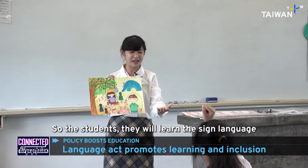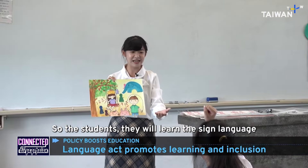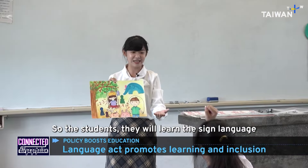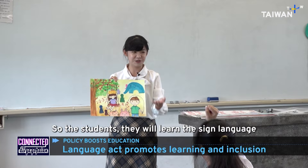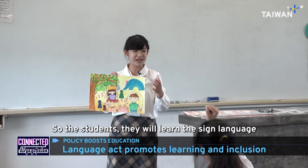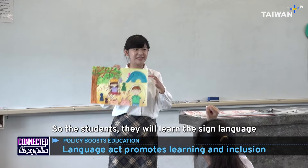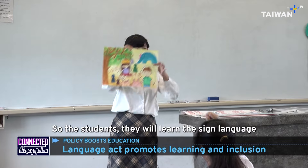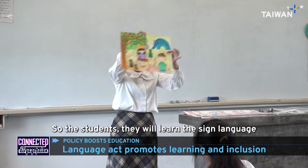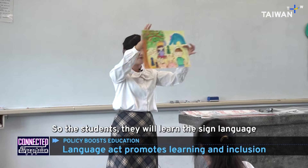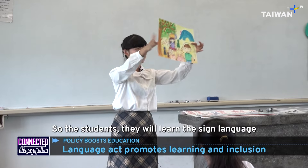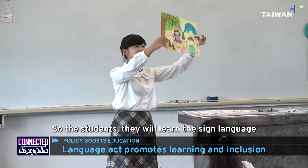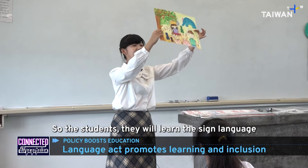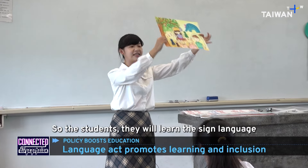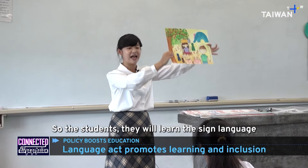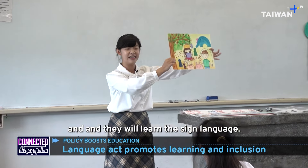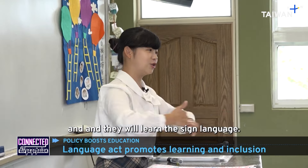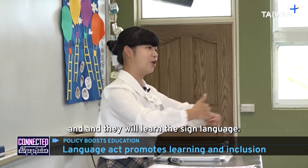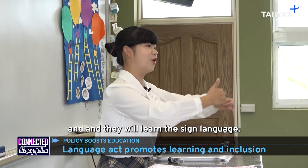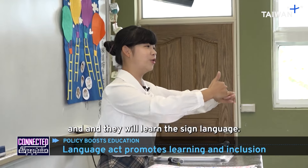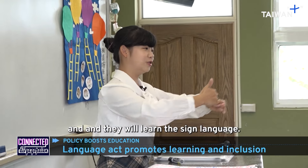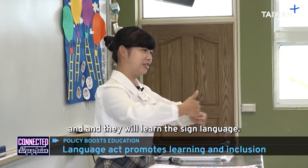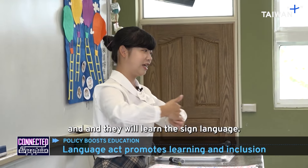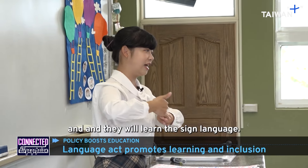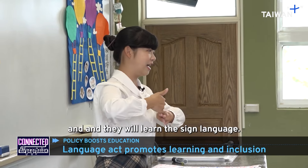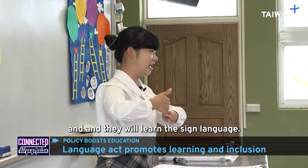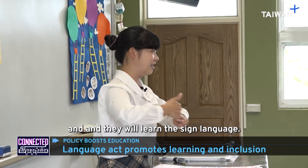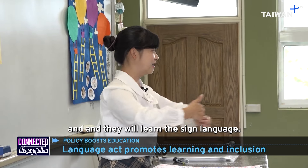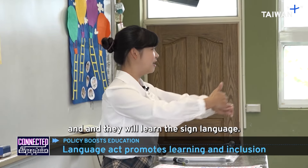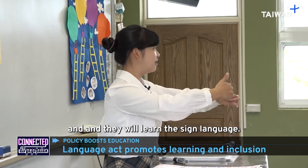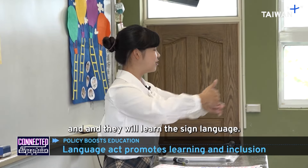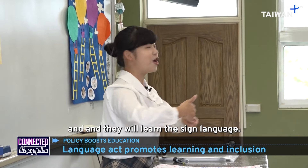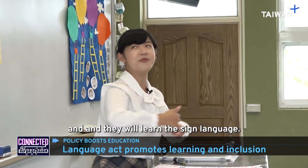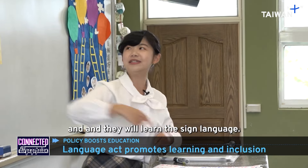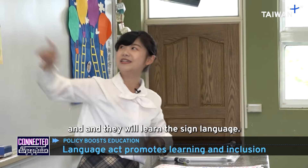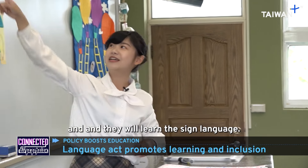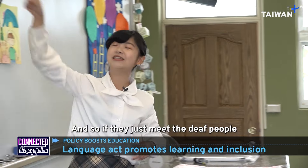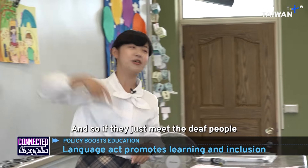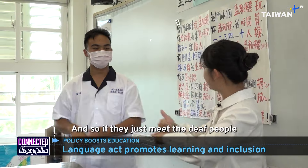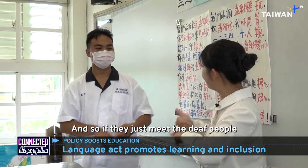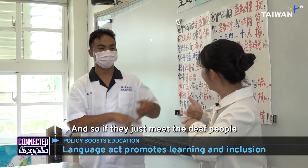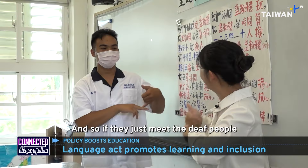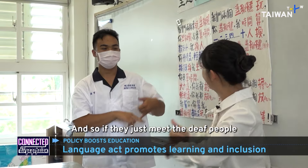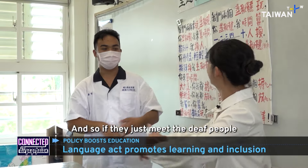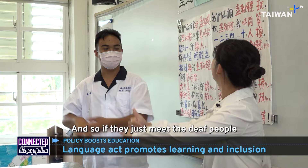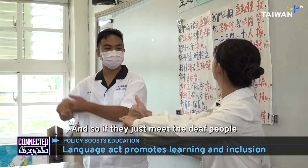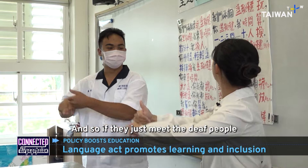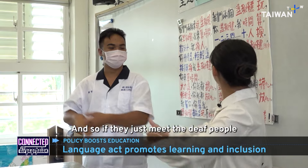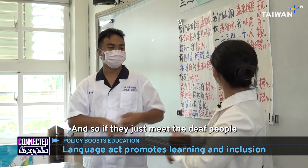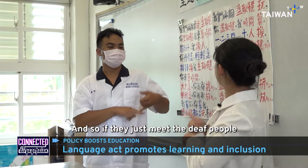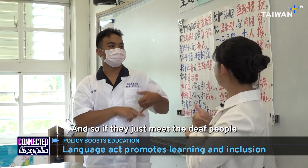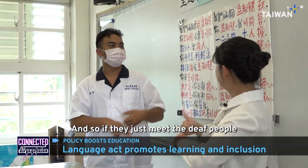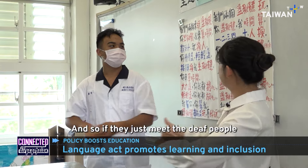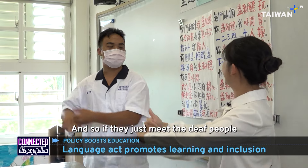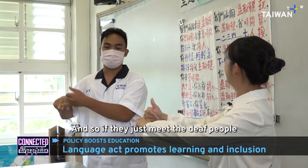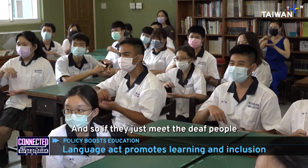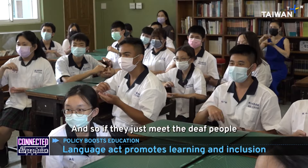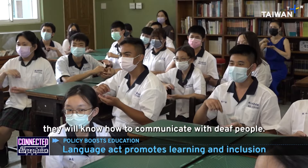they will learn the sign language and they will learn the sign language. And so if they just meet the deaf people, they